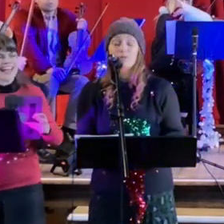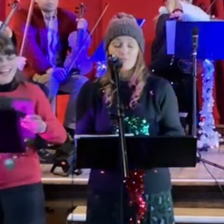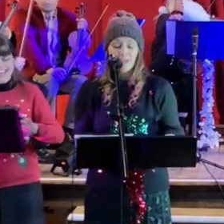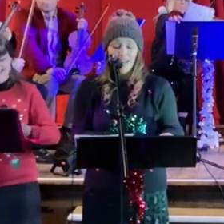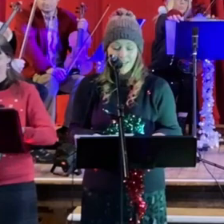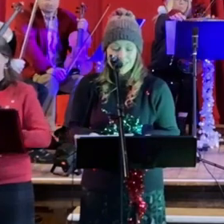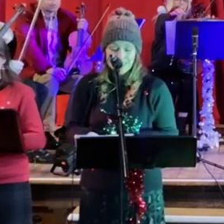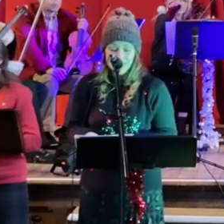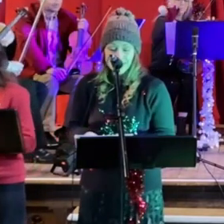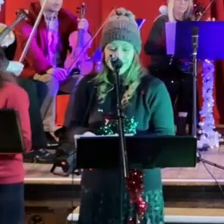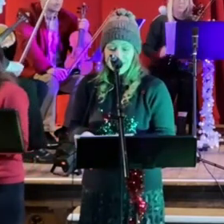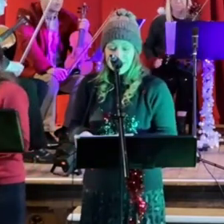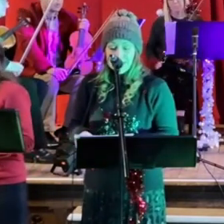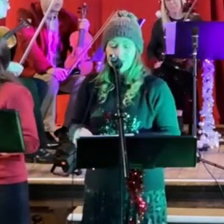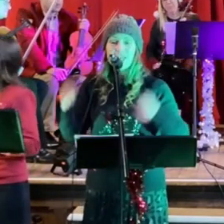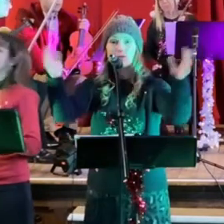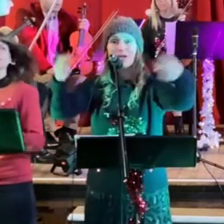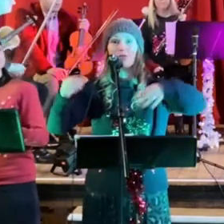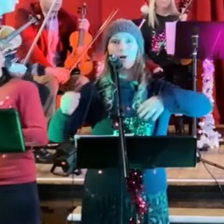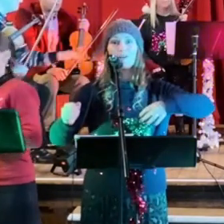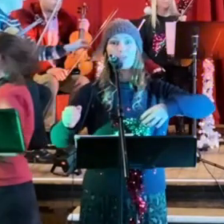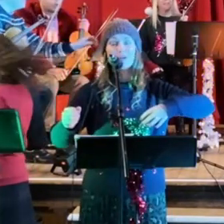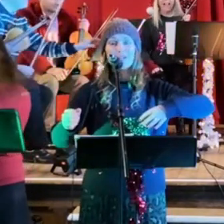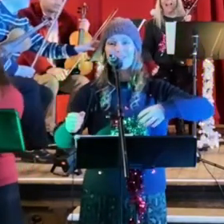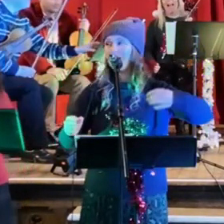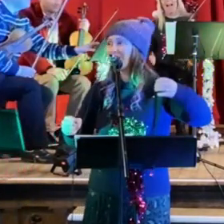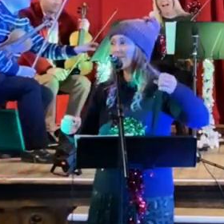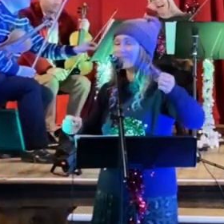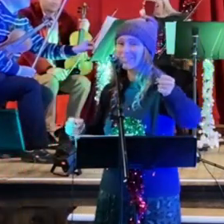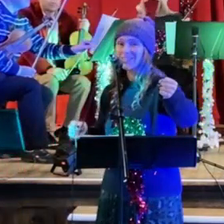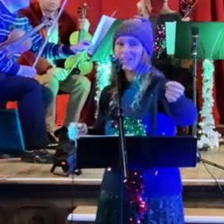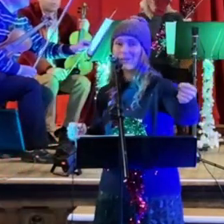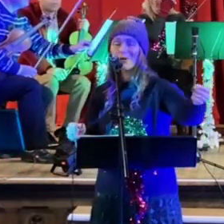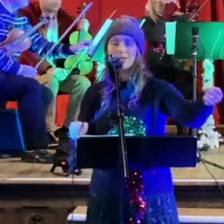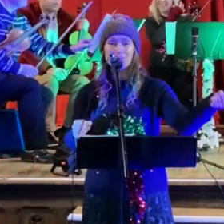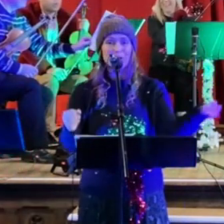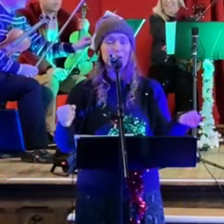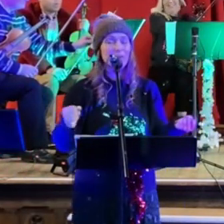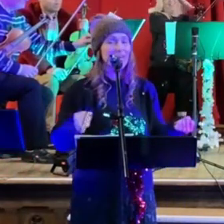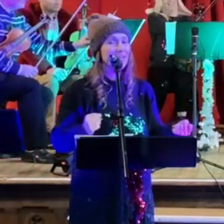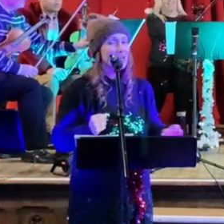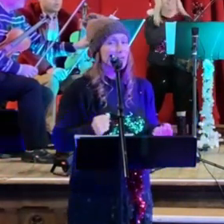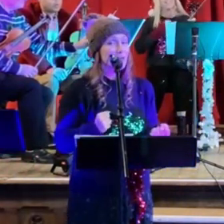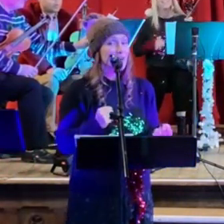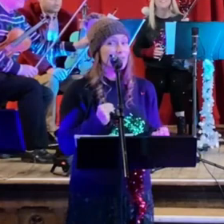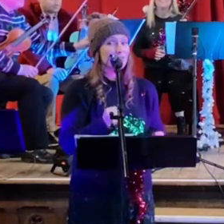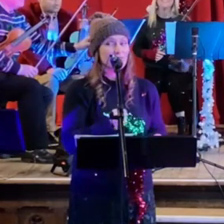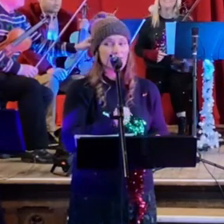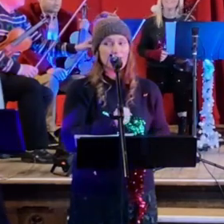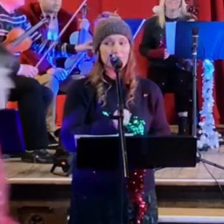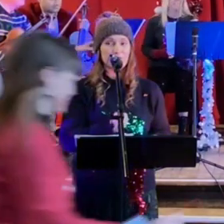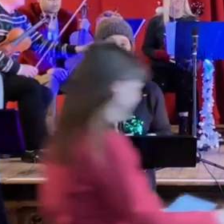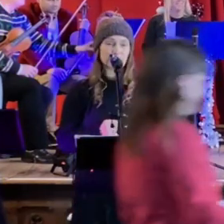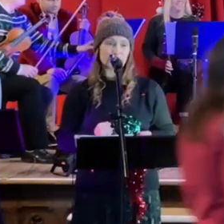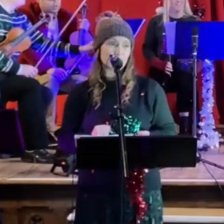and relaxing. So let's wake you all up. Now we are going to do what is becoming one of our favourite Christmas